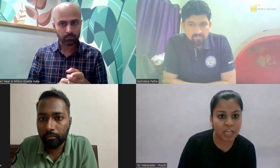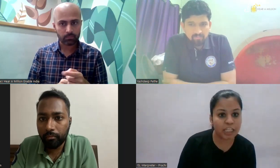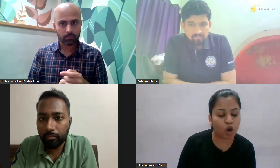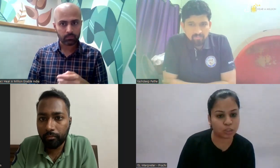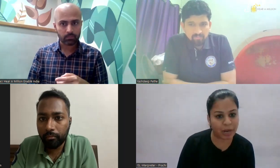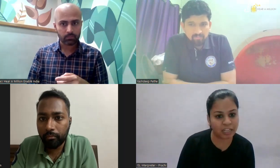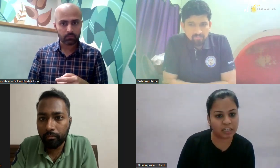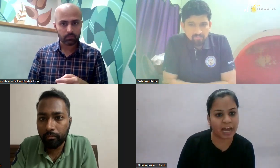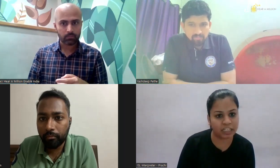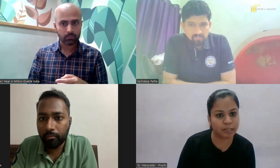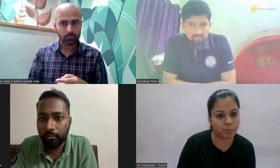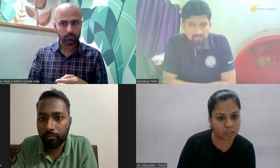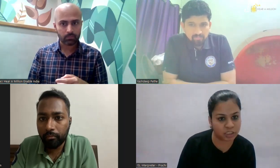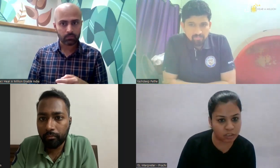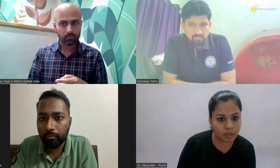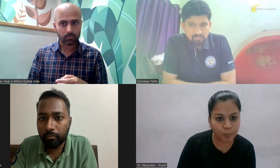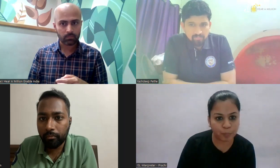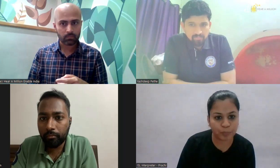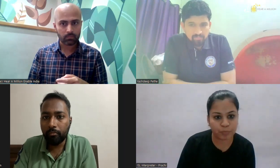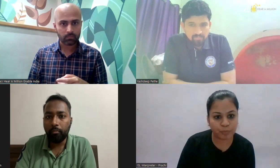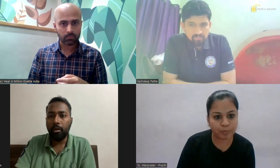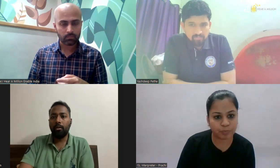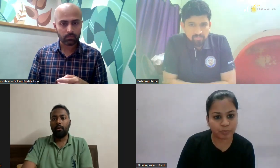pay the orthopedically handicapped person?